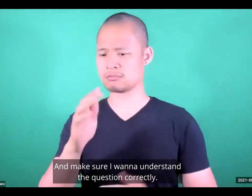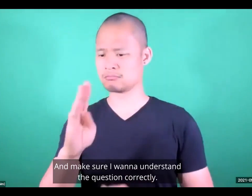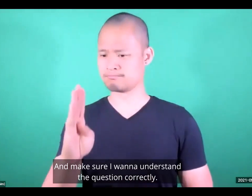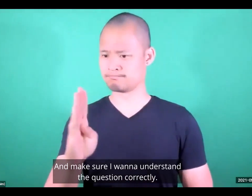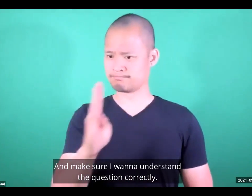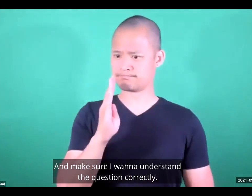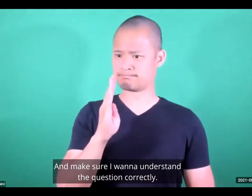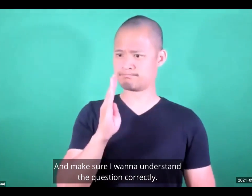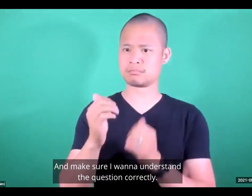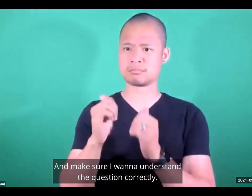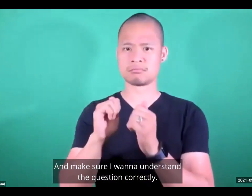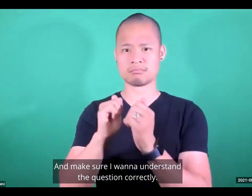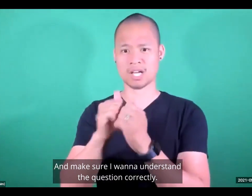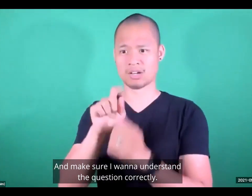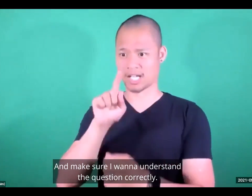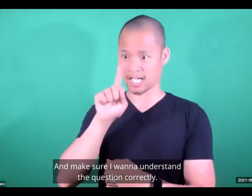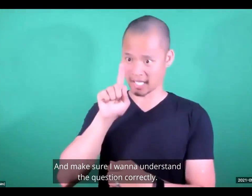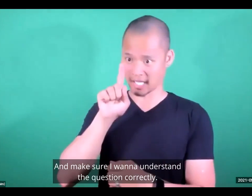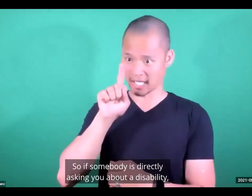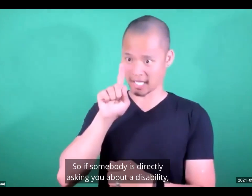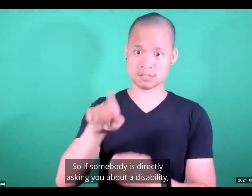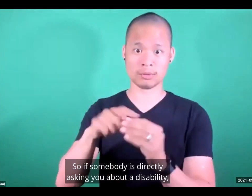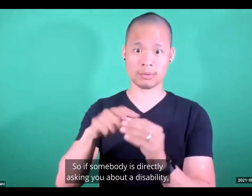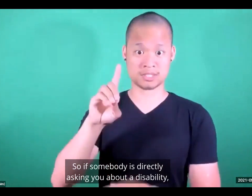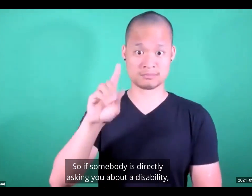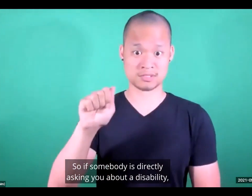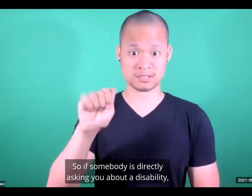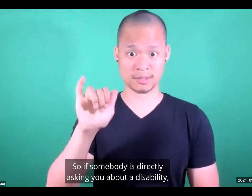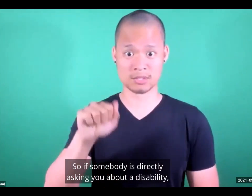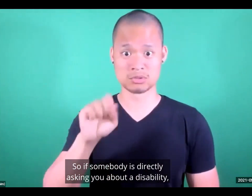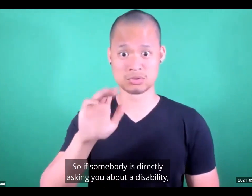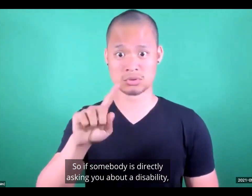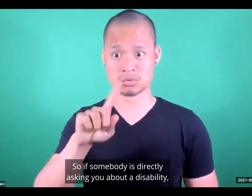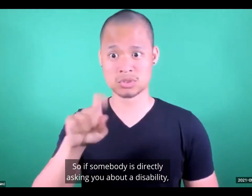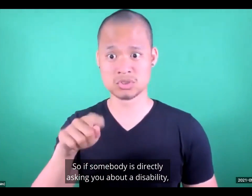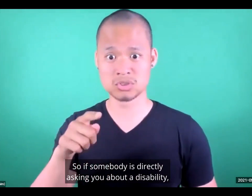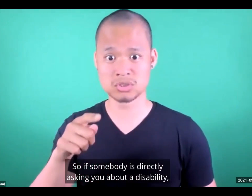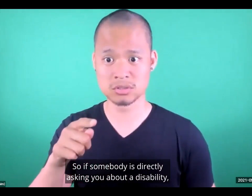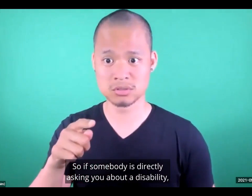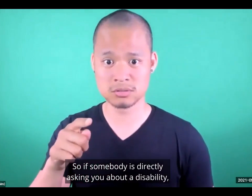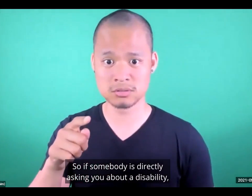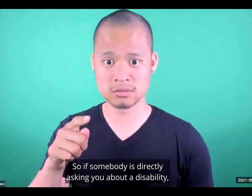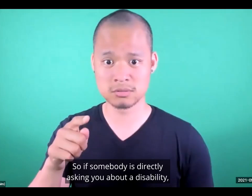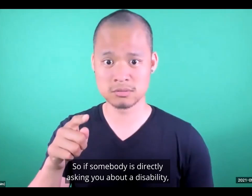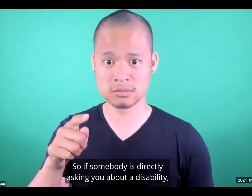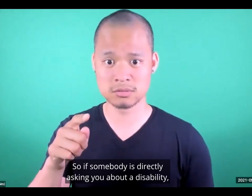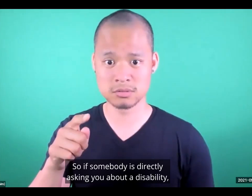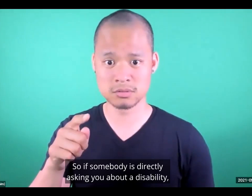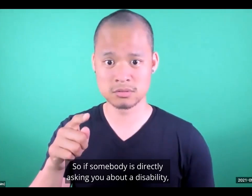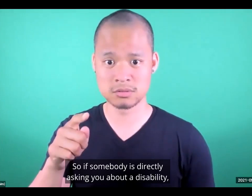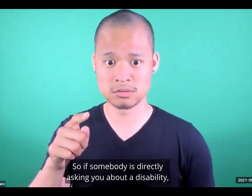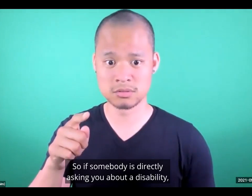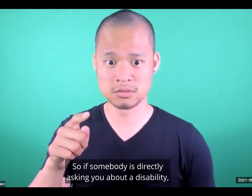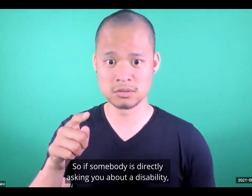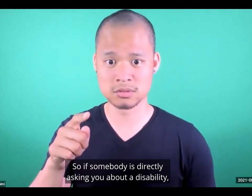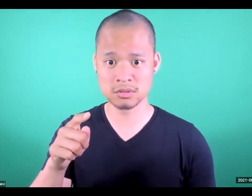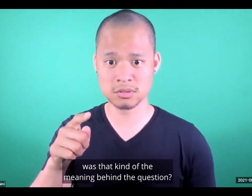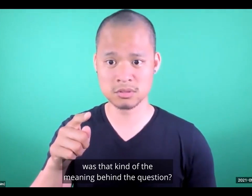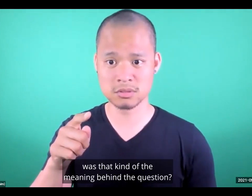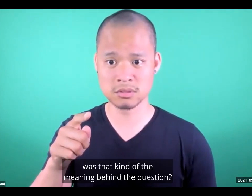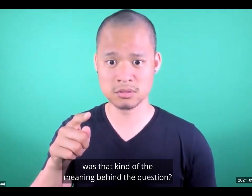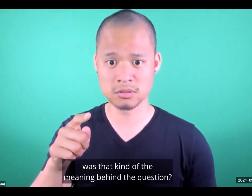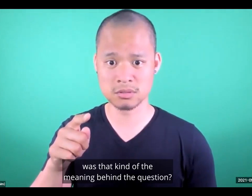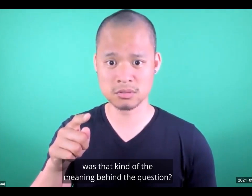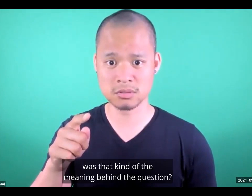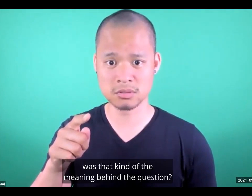And make sure I want to understand that question correctly. So if somebody is directly asking about a disability,